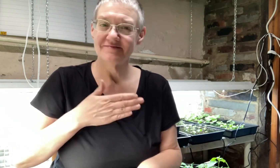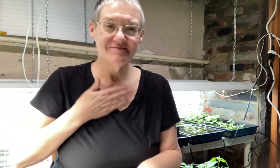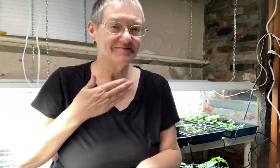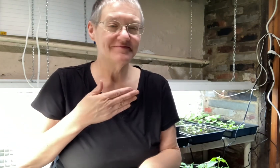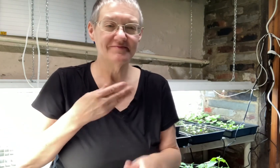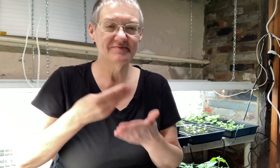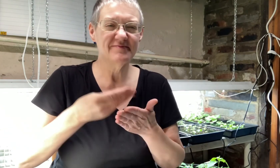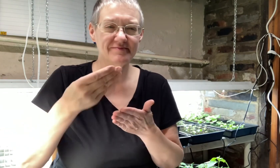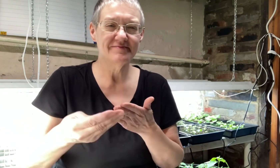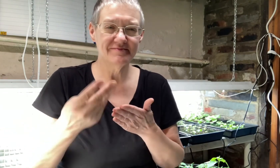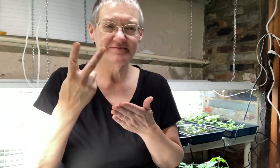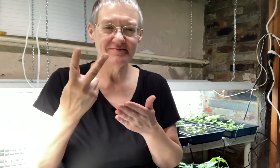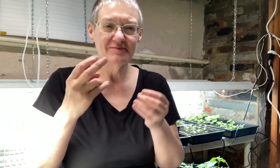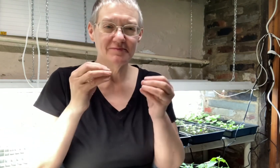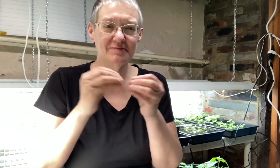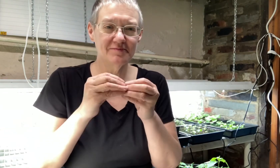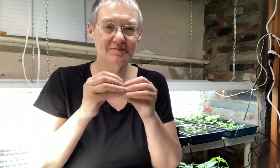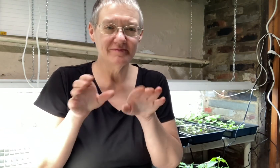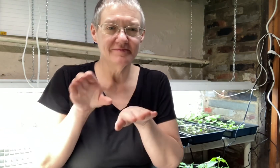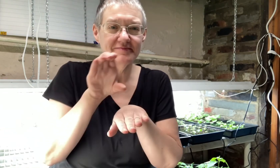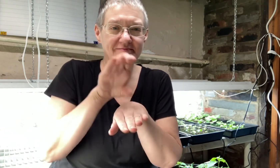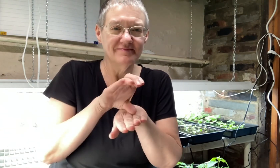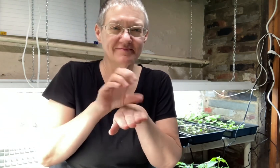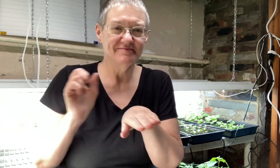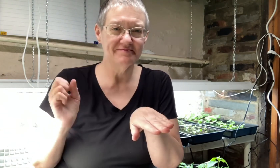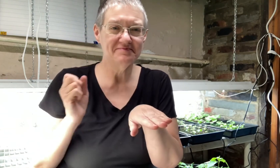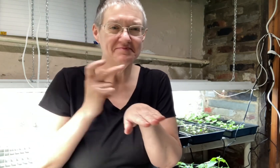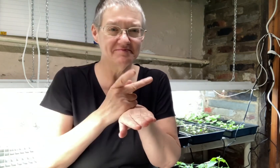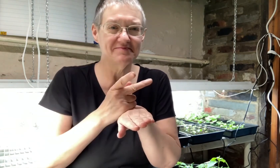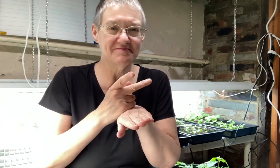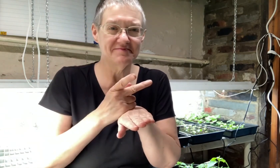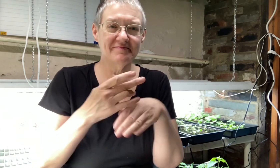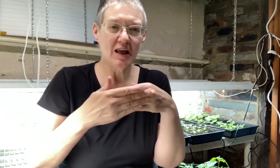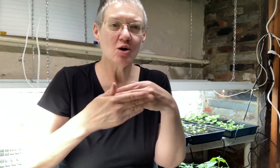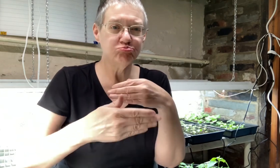happy. So I bought some more heat mats and put them back on.